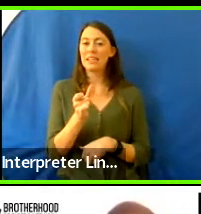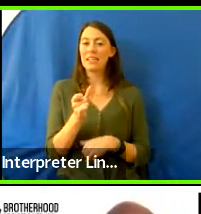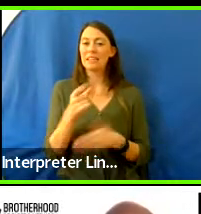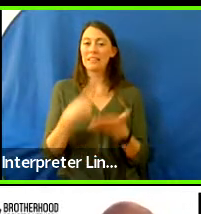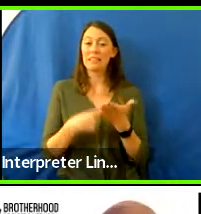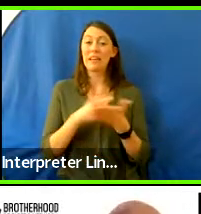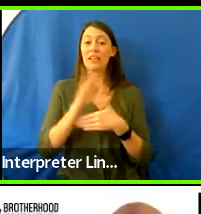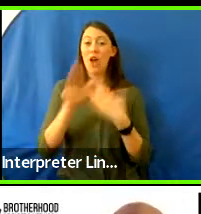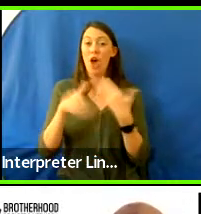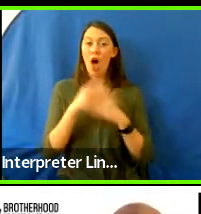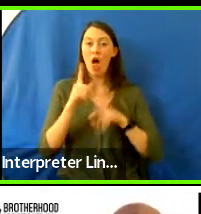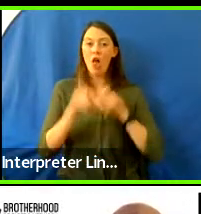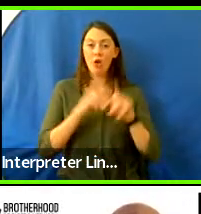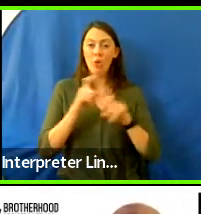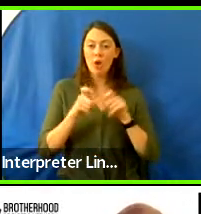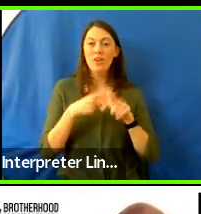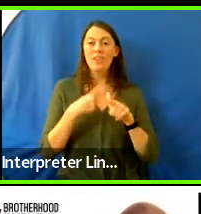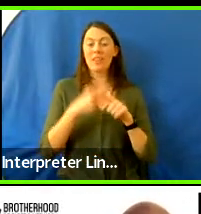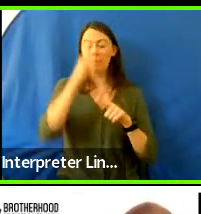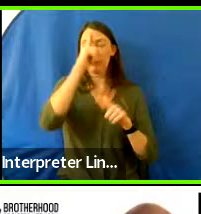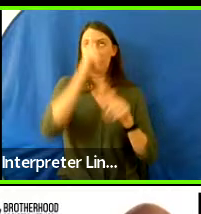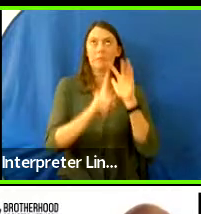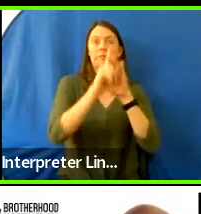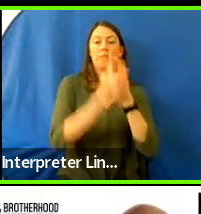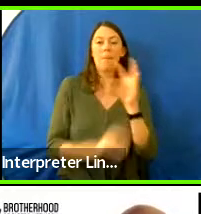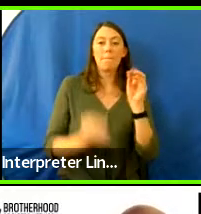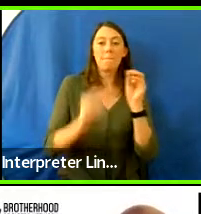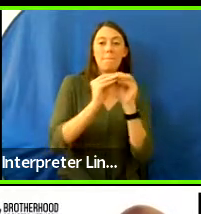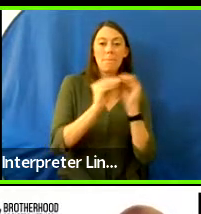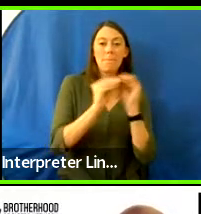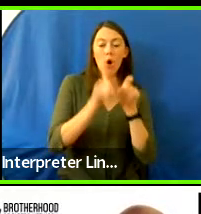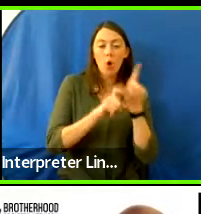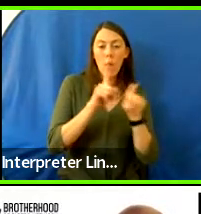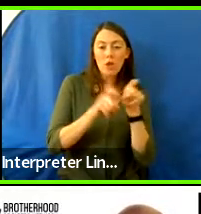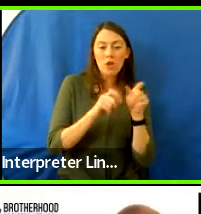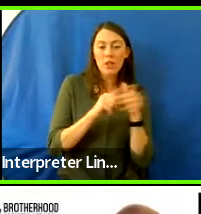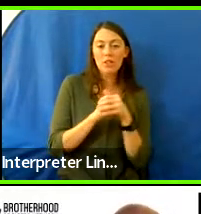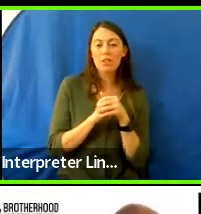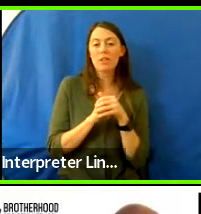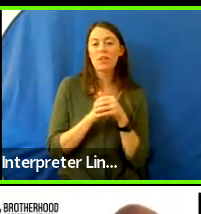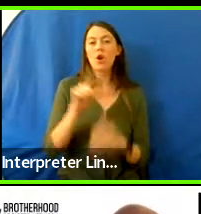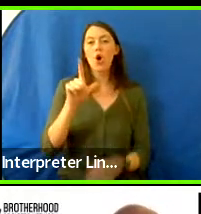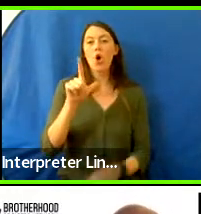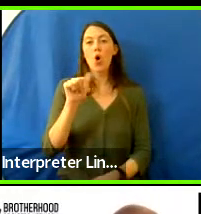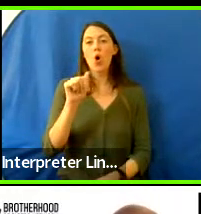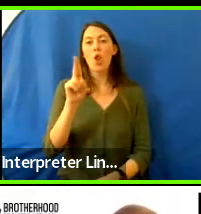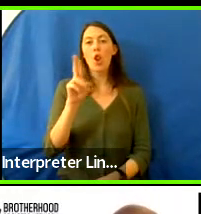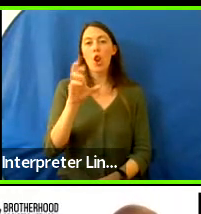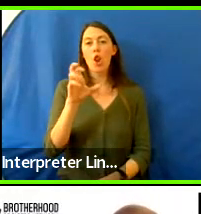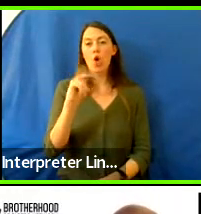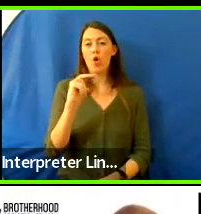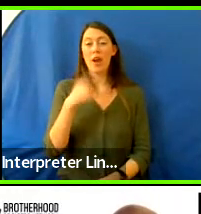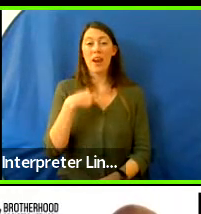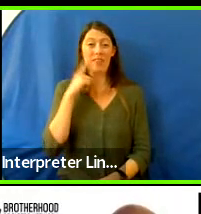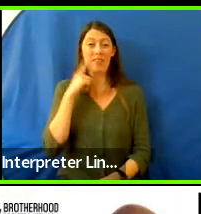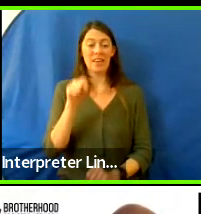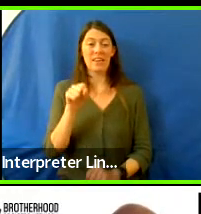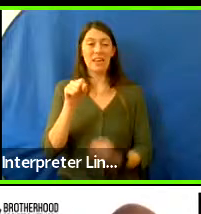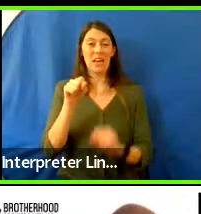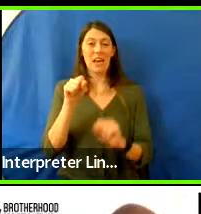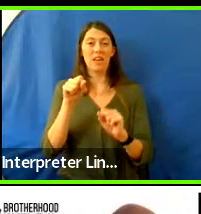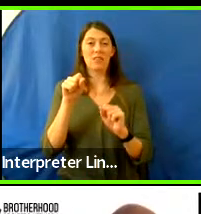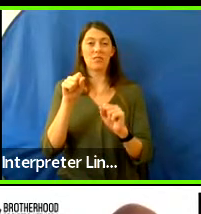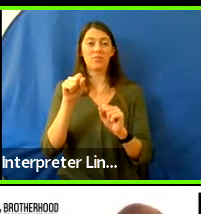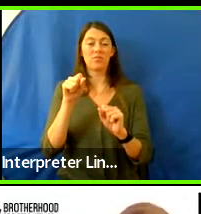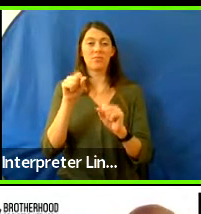and we raised more questions. But Lauren, I believe, has the highlights of some